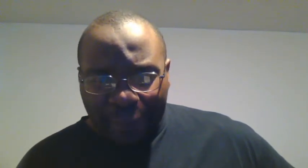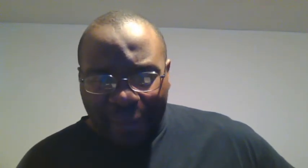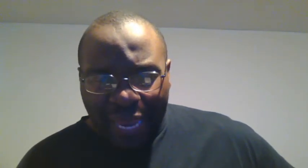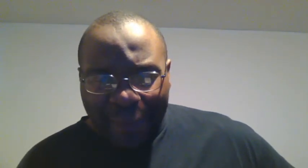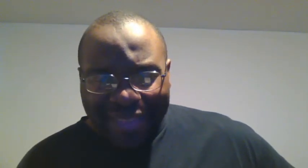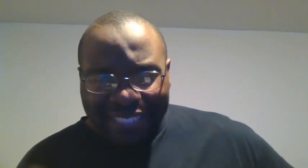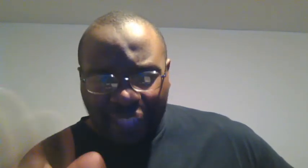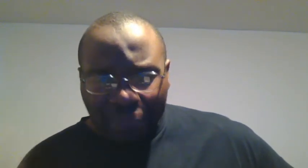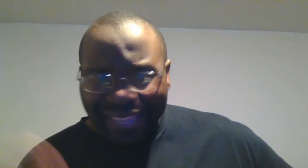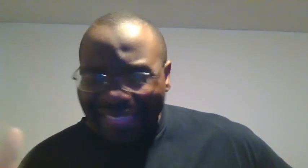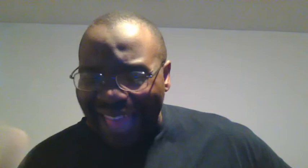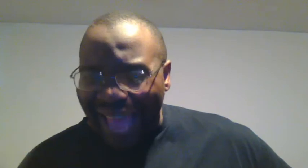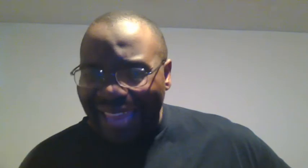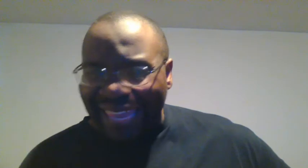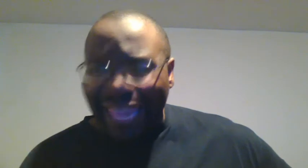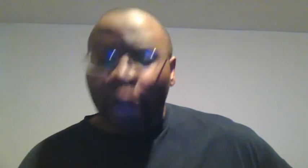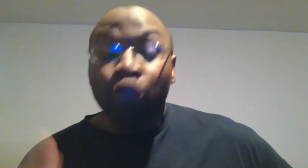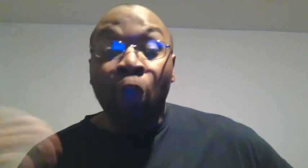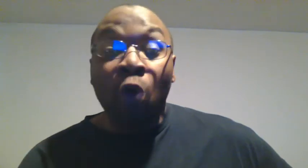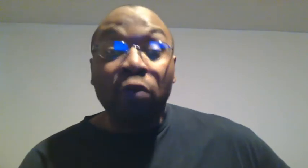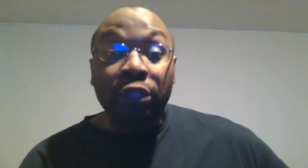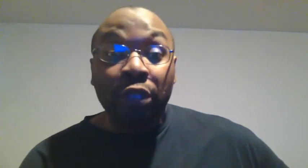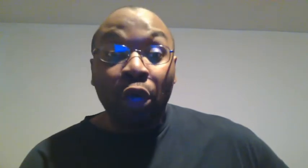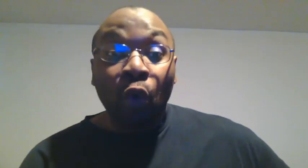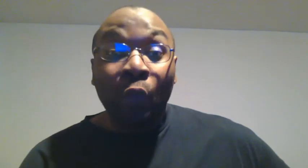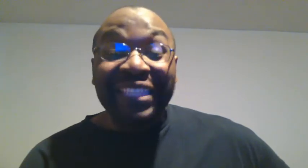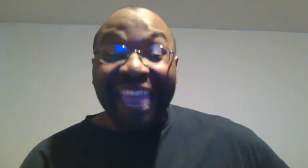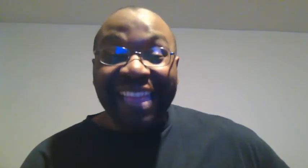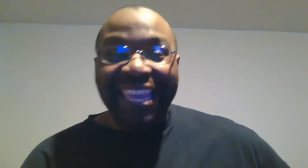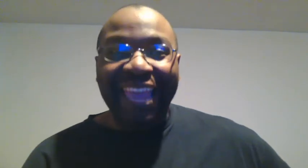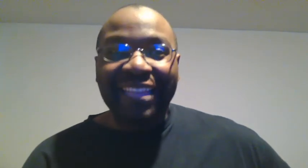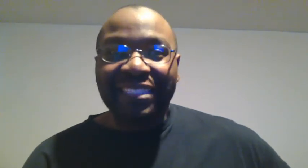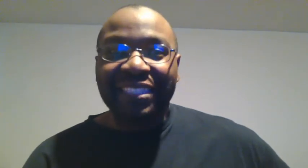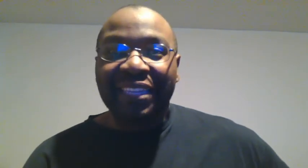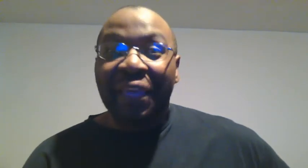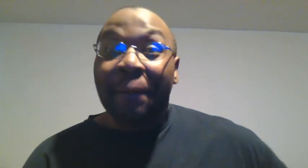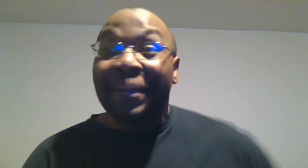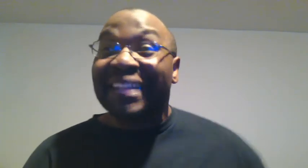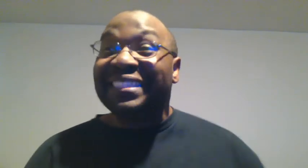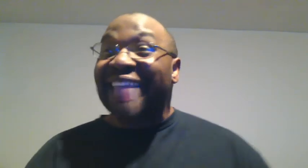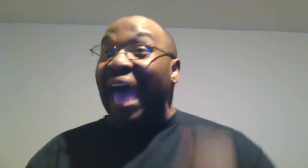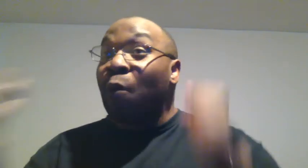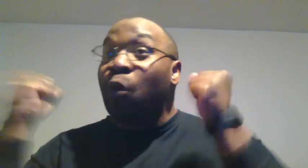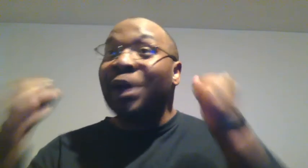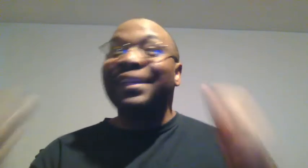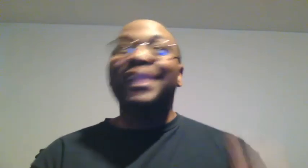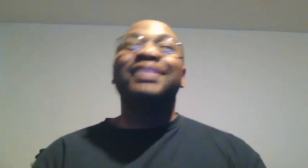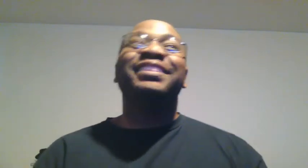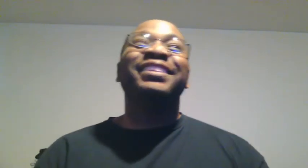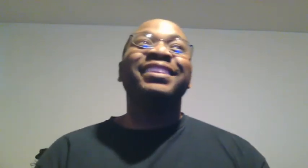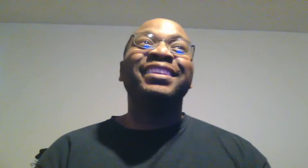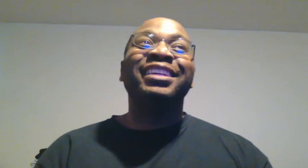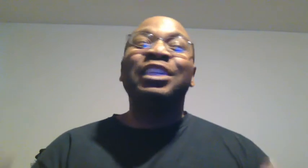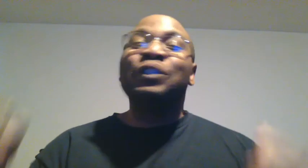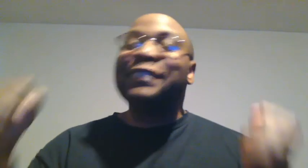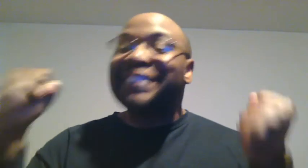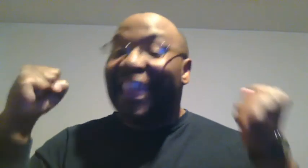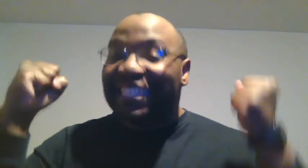Maybe something like, don't retaliate. But I wanted to say